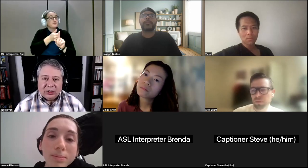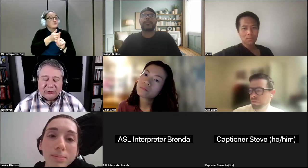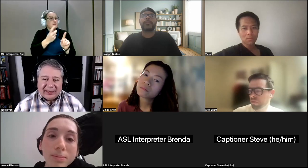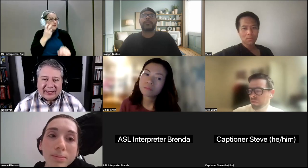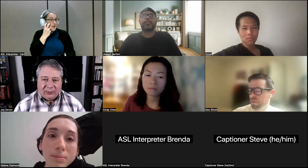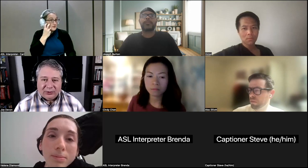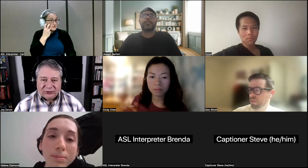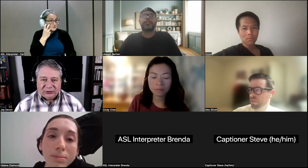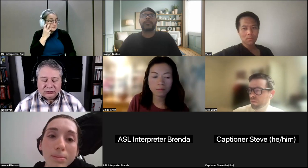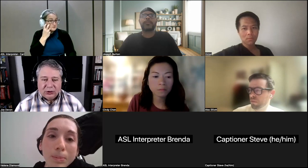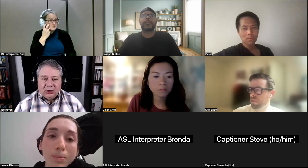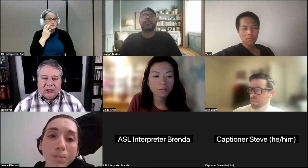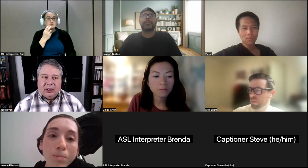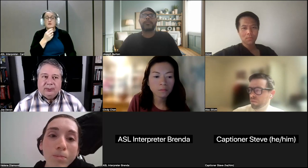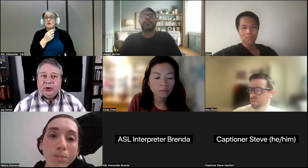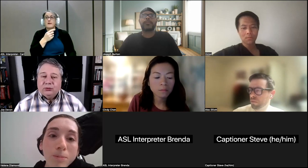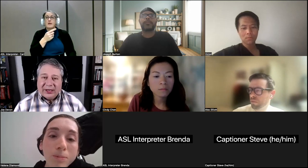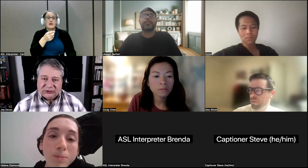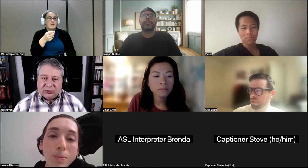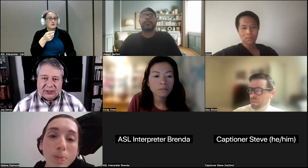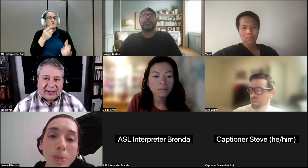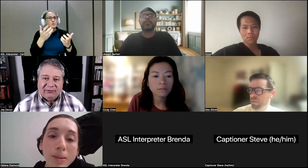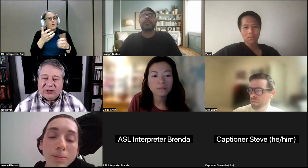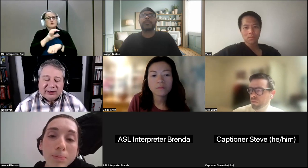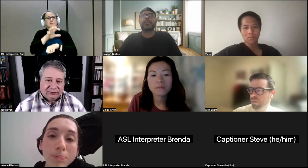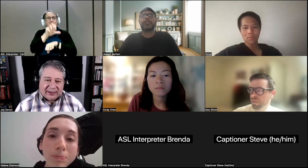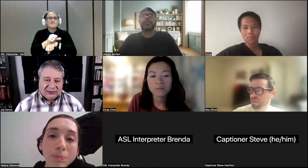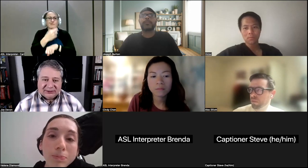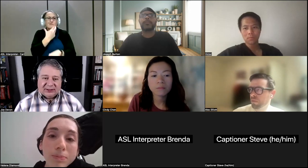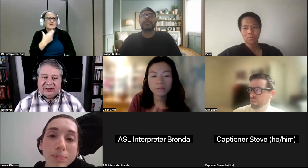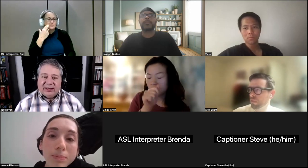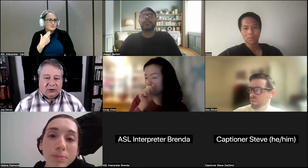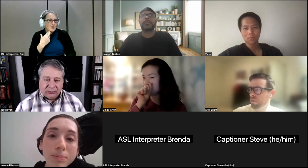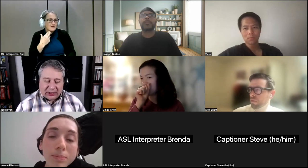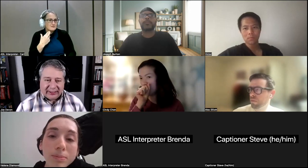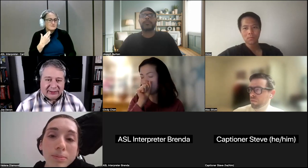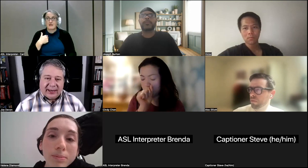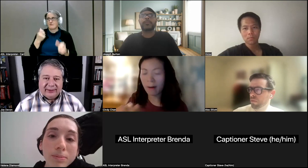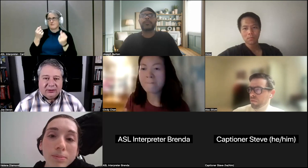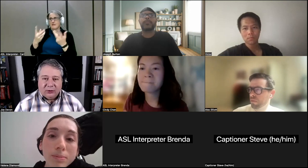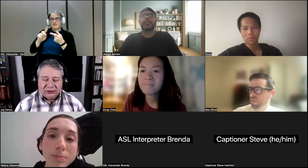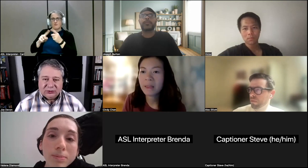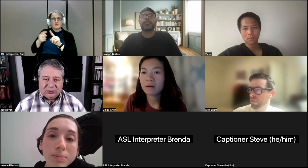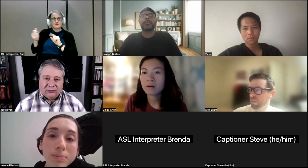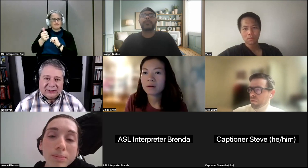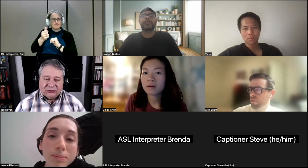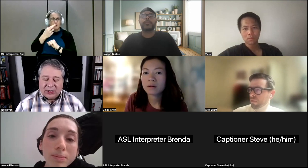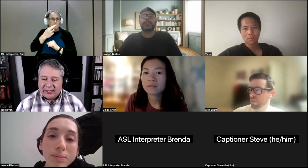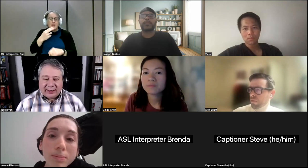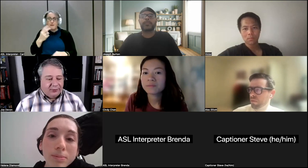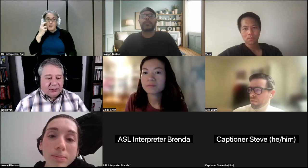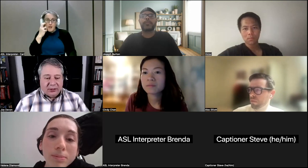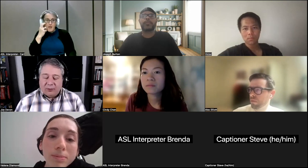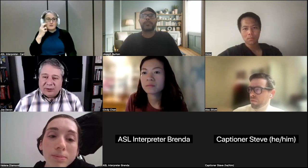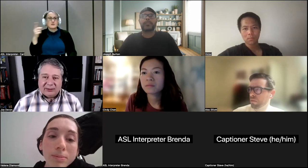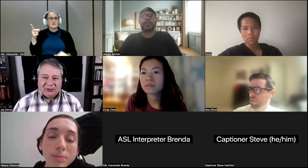you want to be able to book a restaurant. And I have a lot of friends that are blind, and they'll go into a restaurant